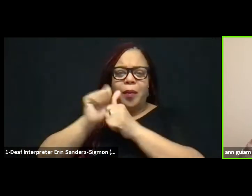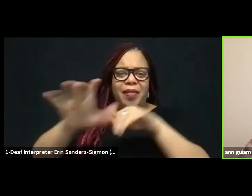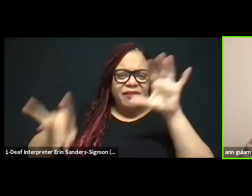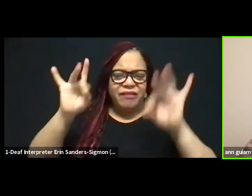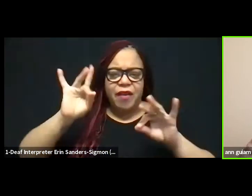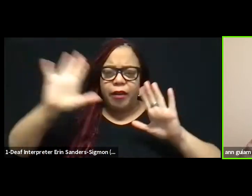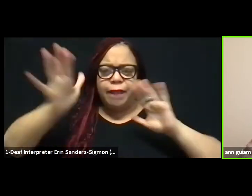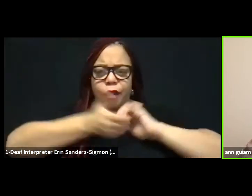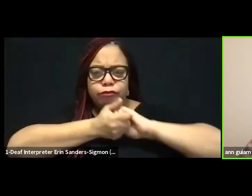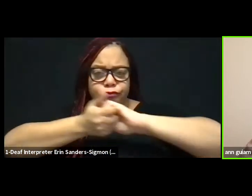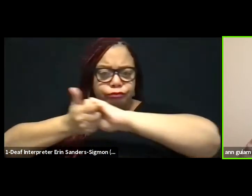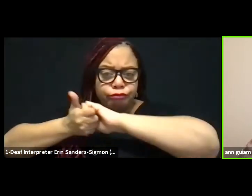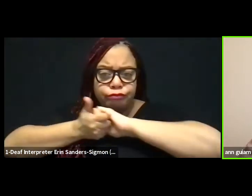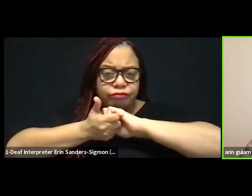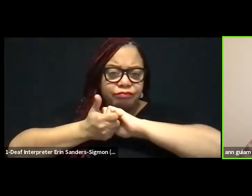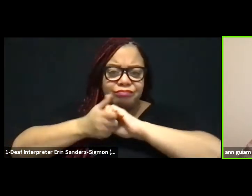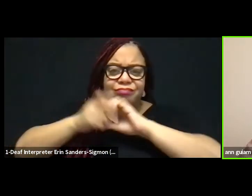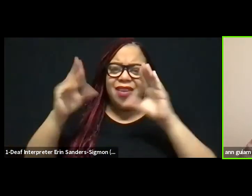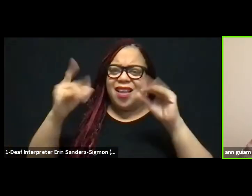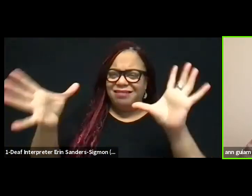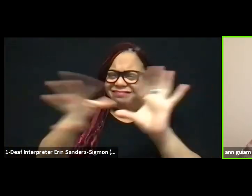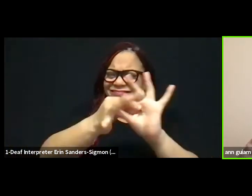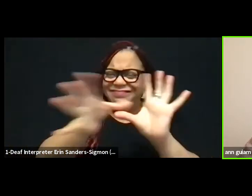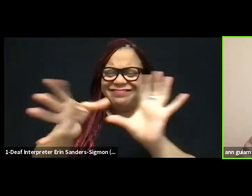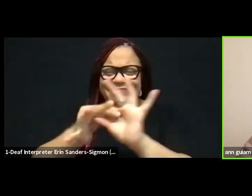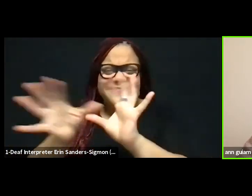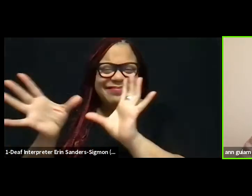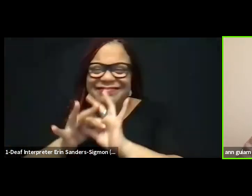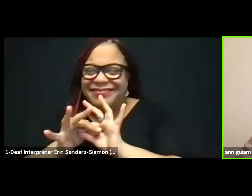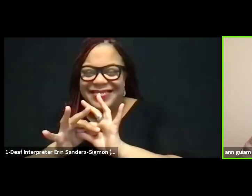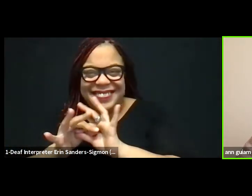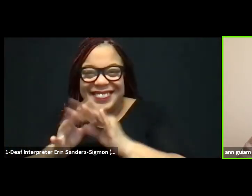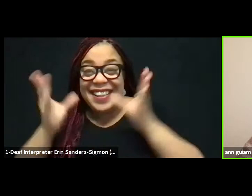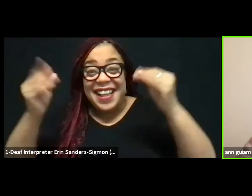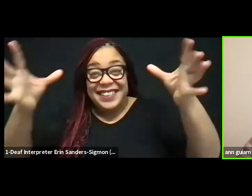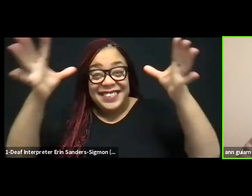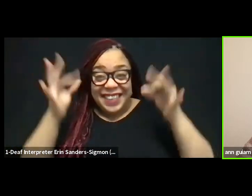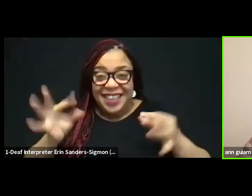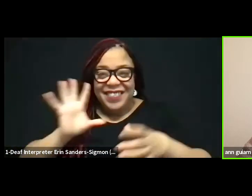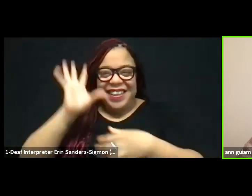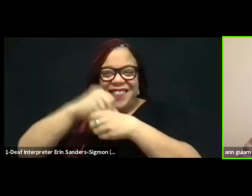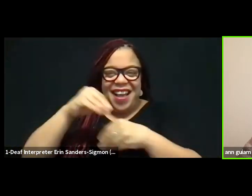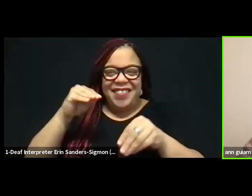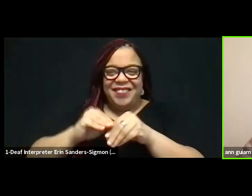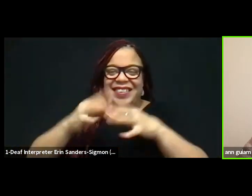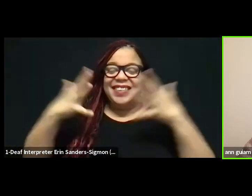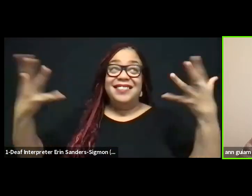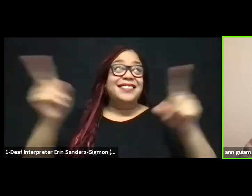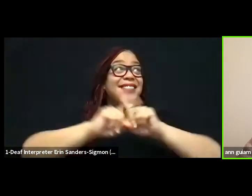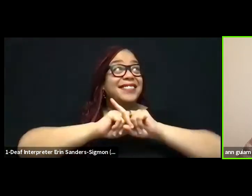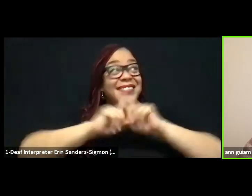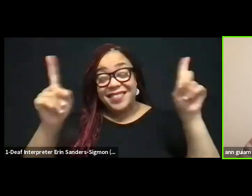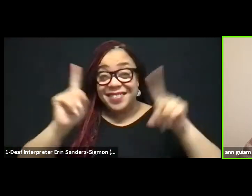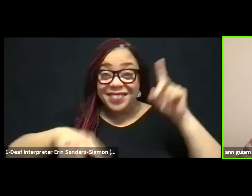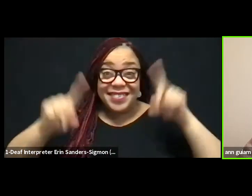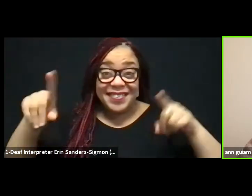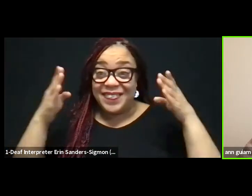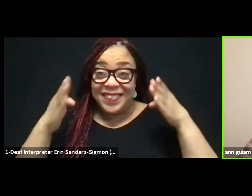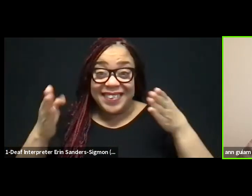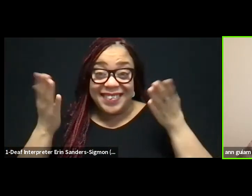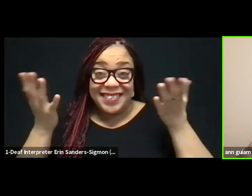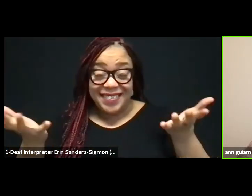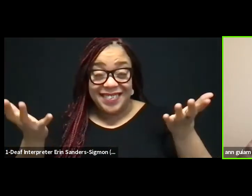ways that, in their own ways, kind of like how I mentioned earlier, how it's not always just speaking and